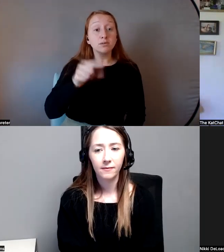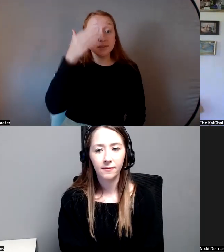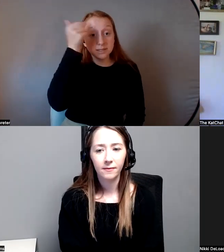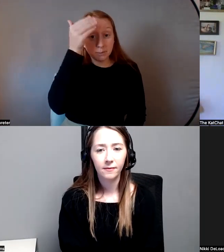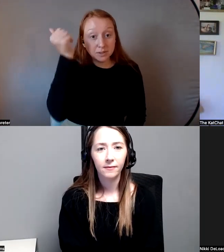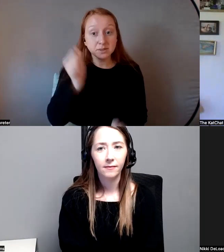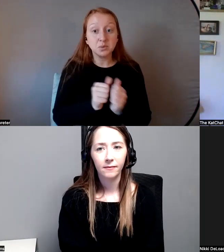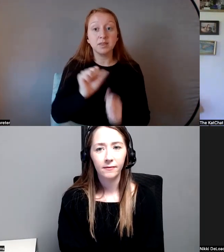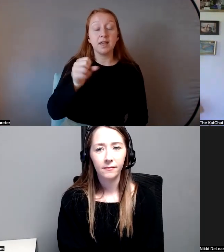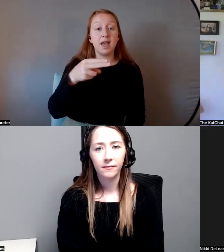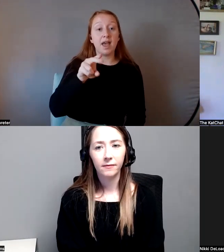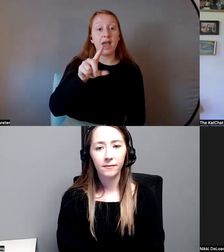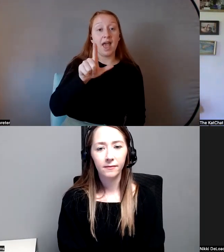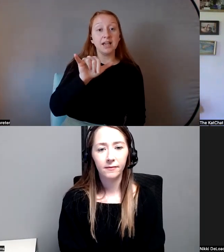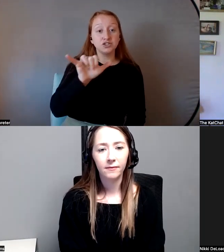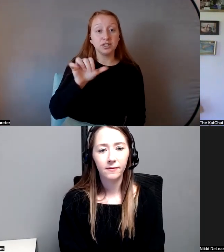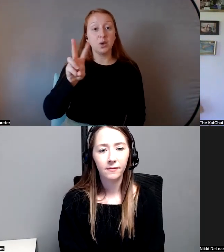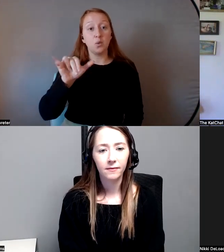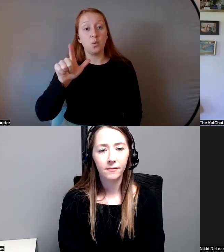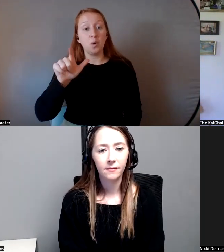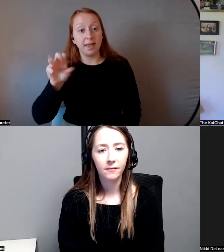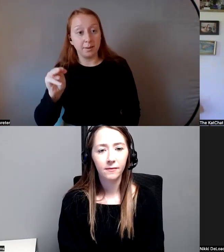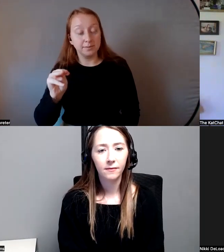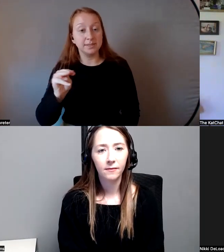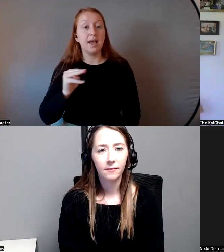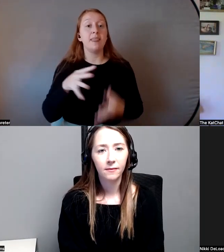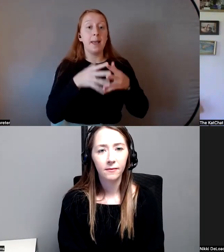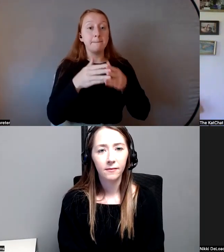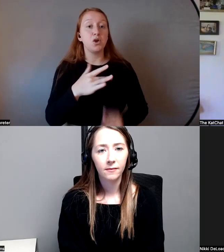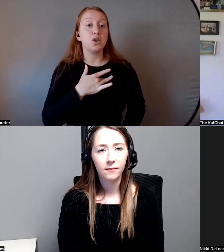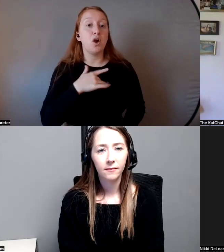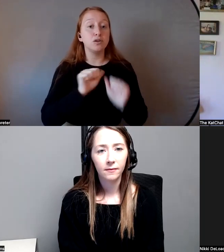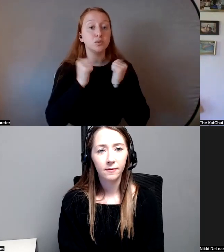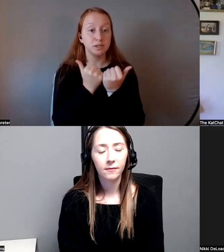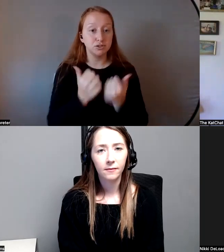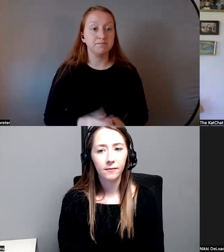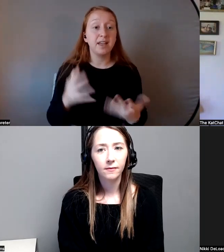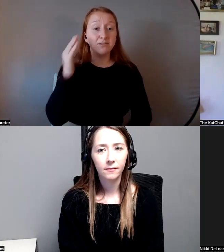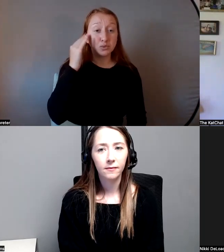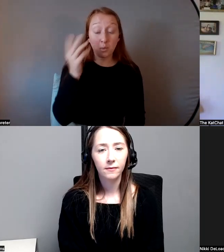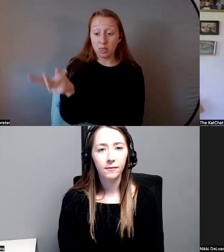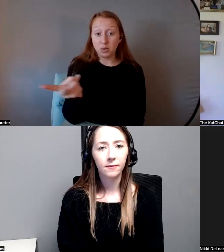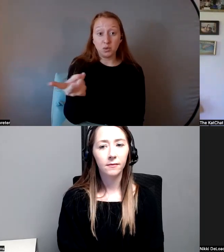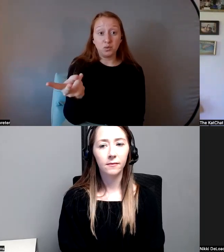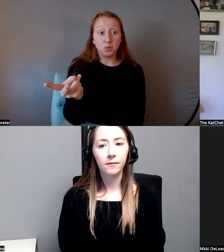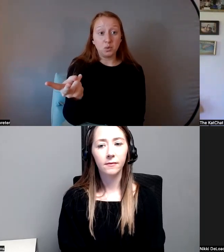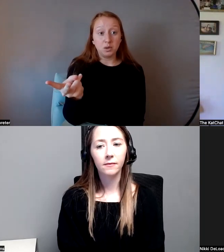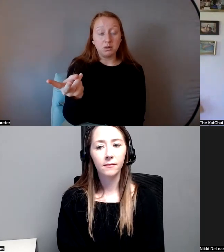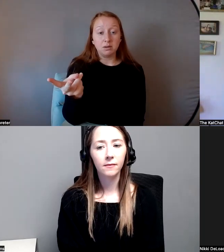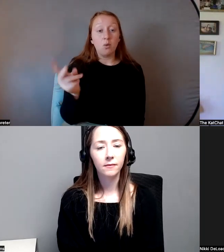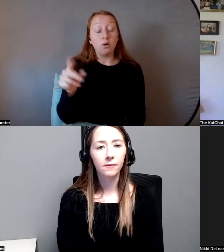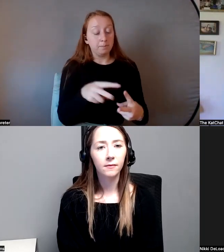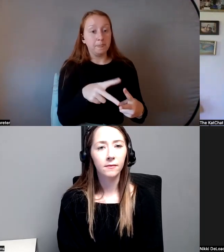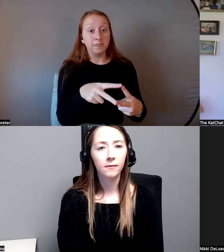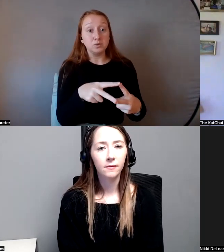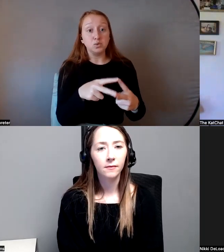Ashley Williams and the American Heart Association, because I know those two are very